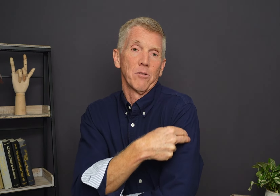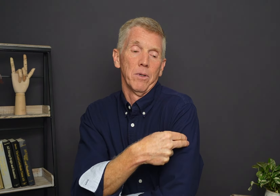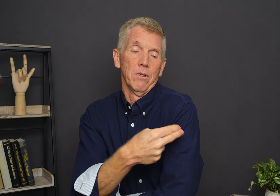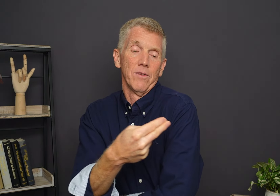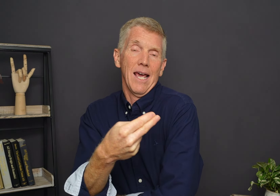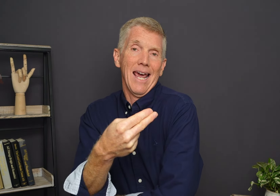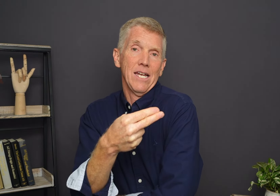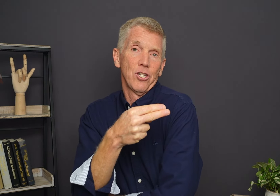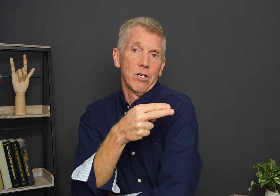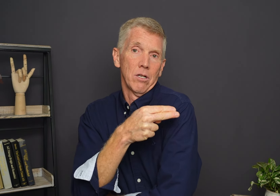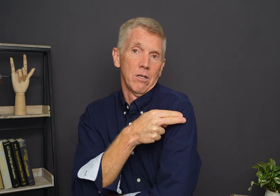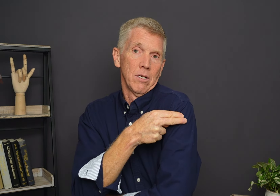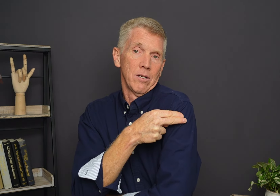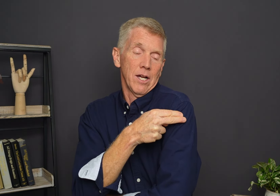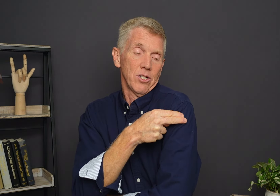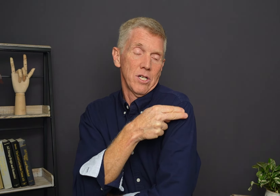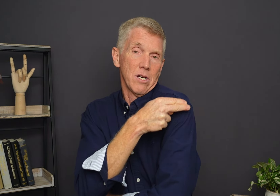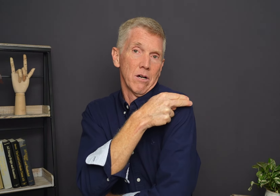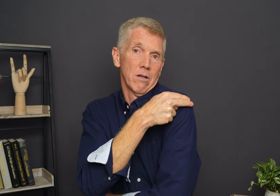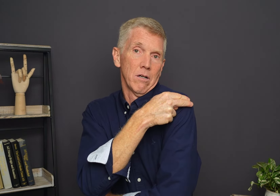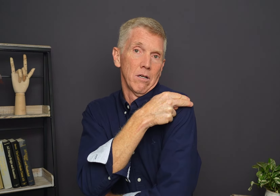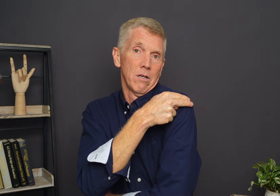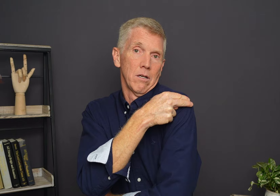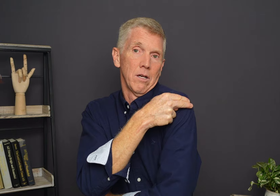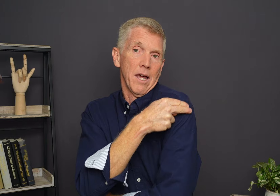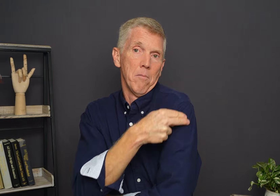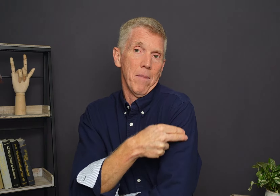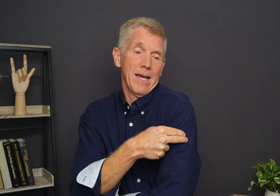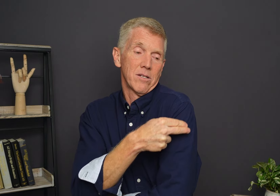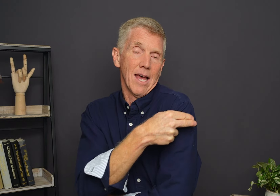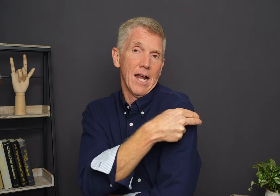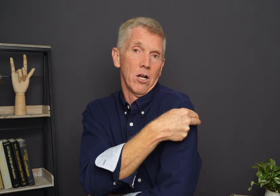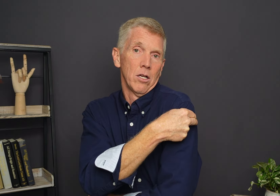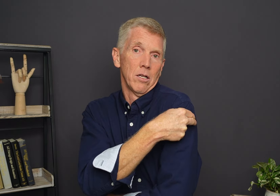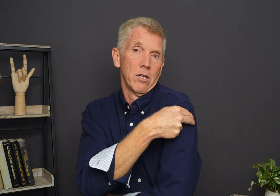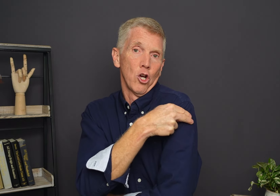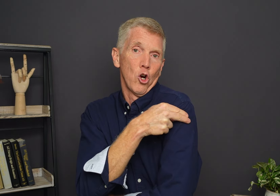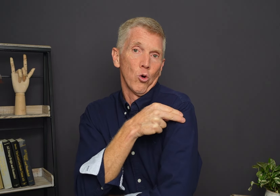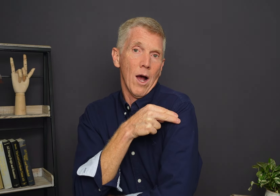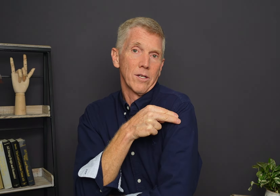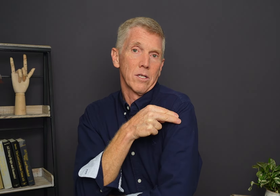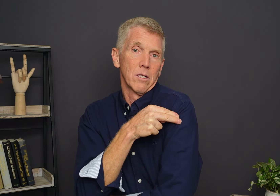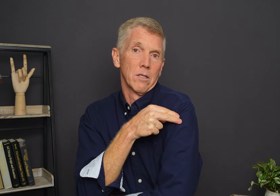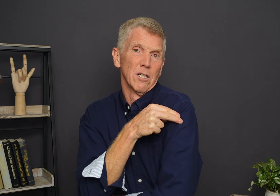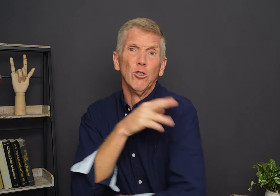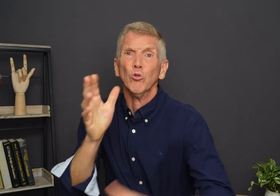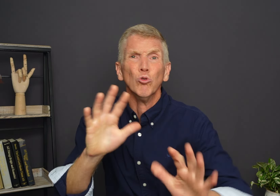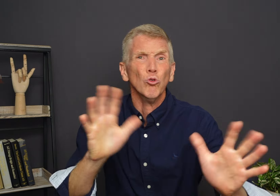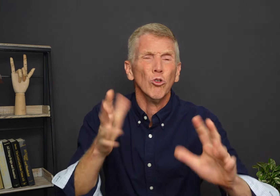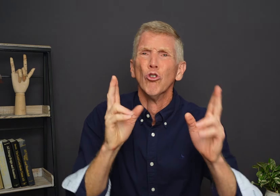Hospital, the H touches here and makes that cross.